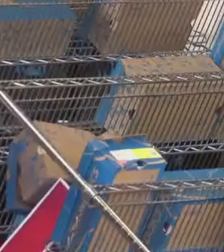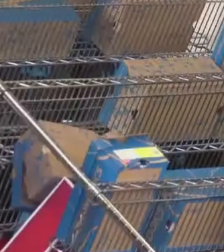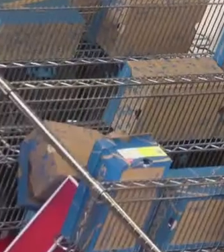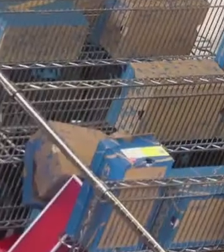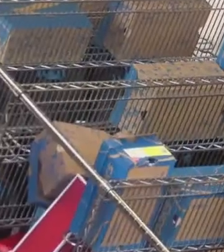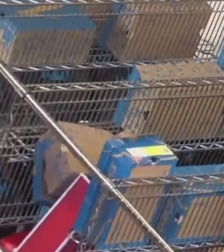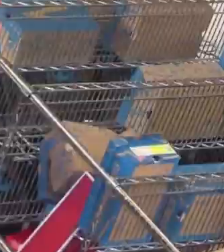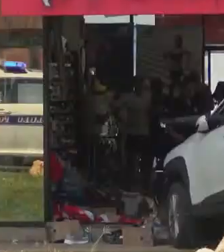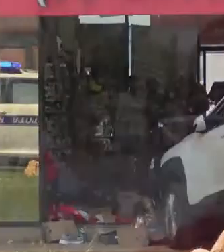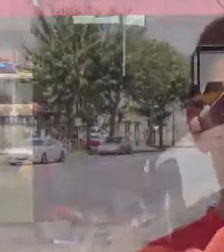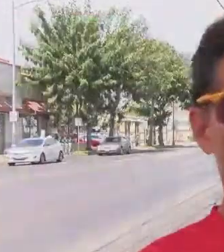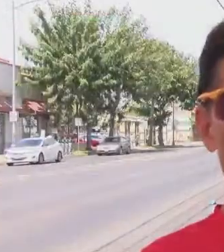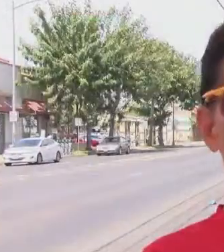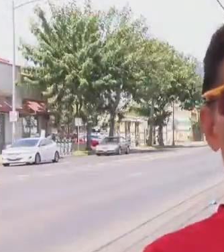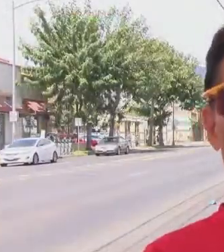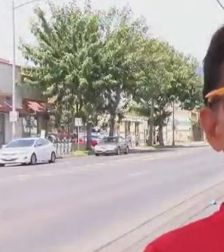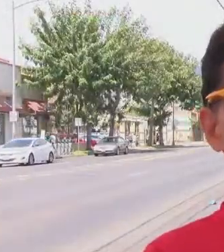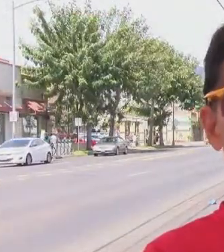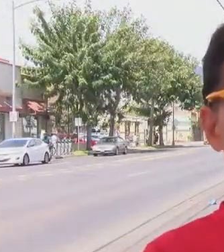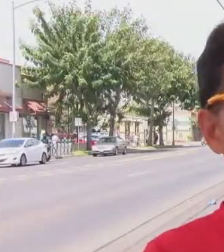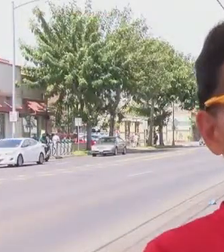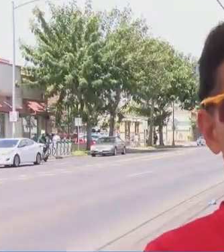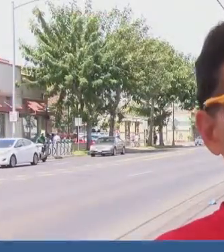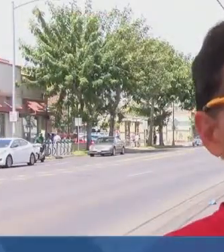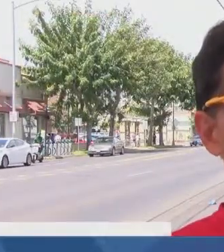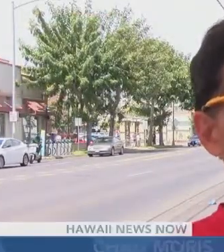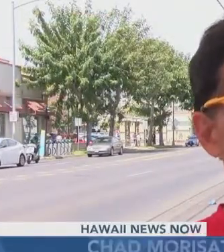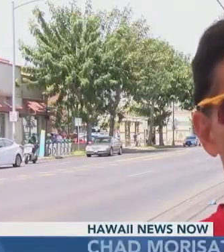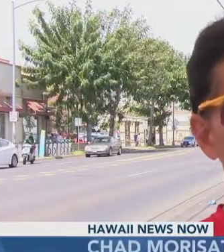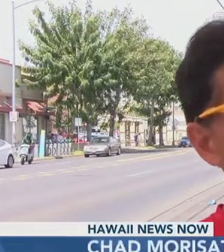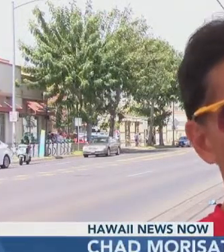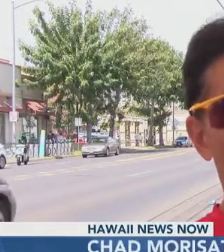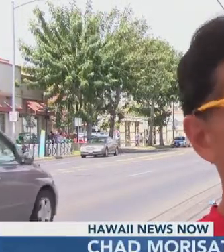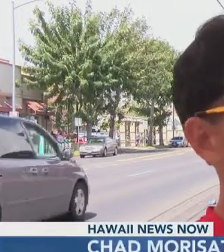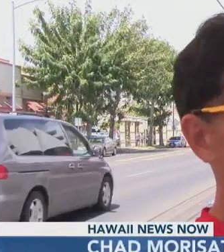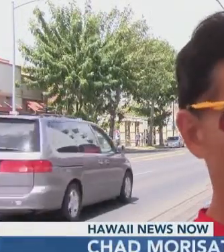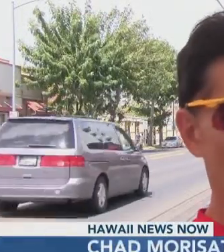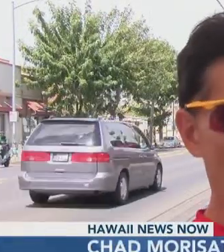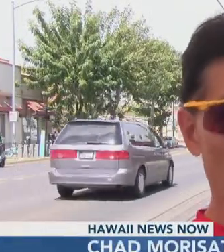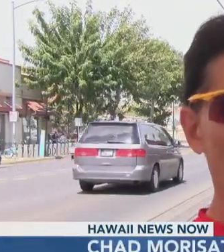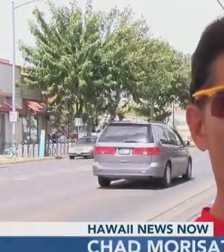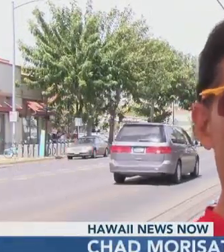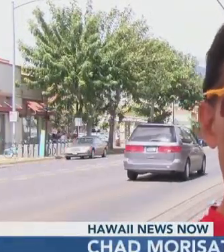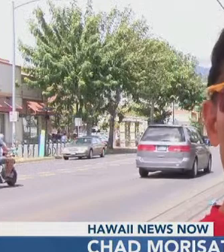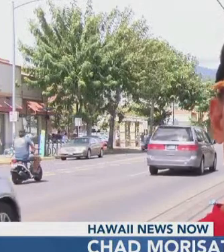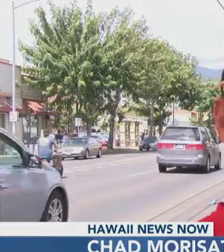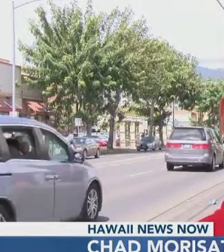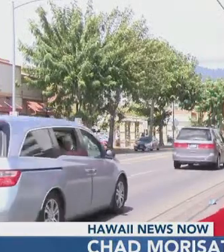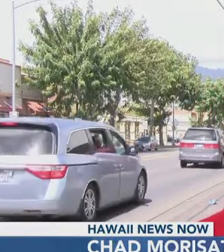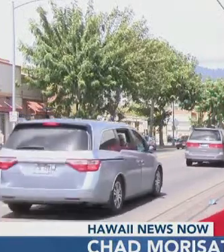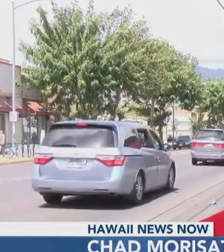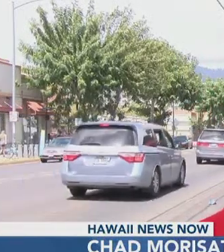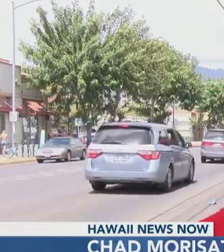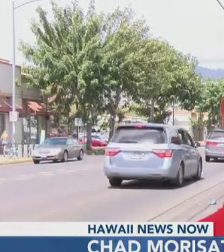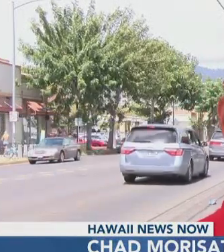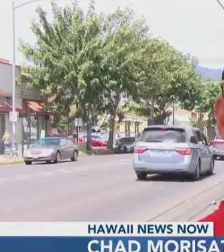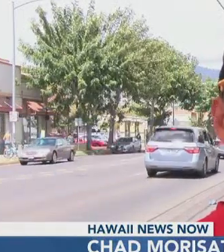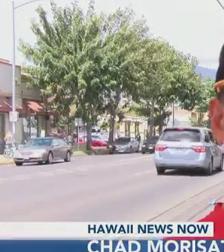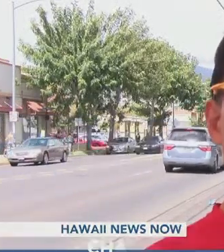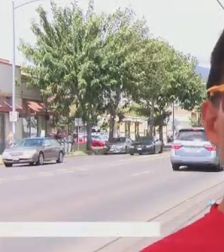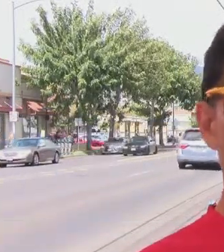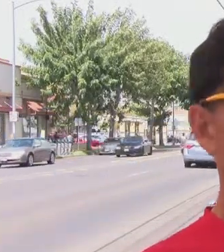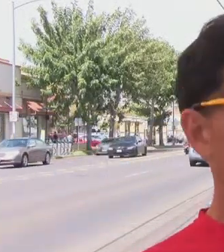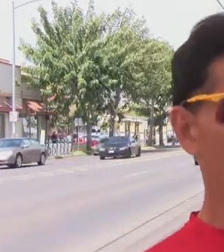to the crash. He was coming so fast, he didn't hit the brakes at all. You know, I literally just jumped backwards over my